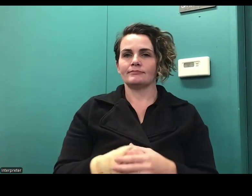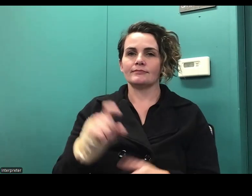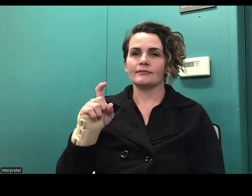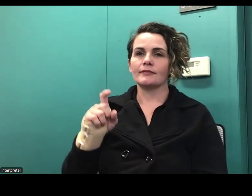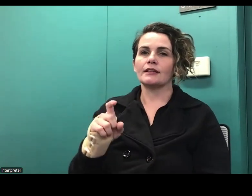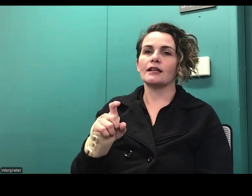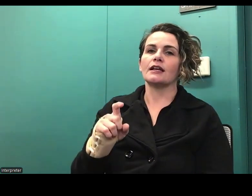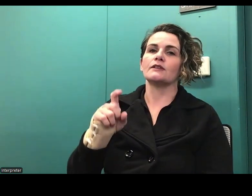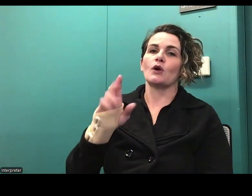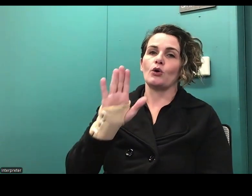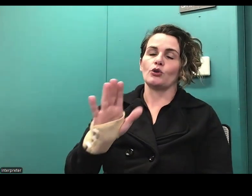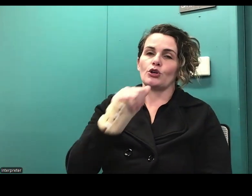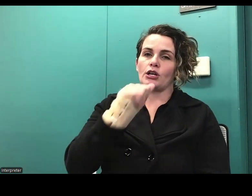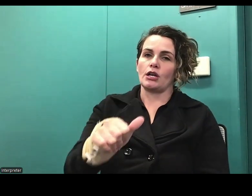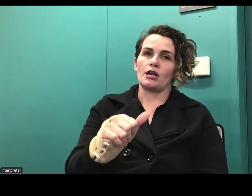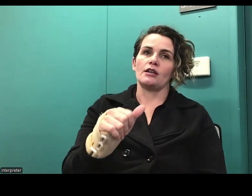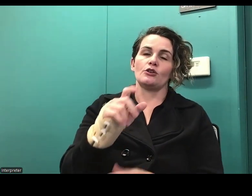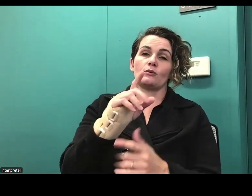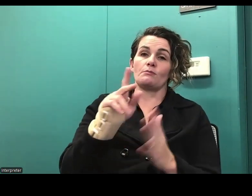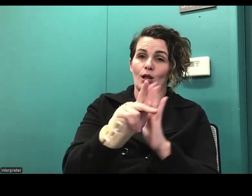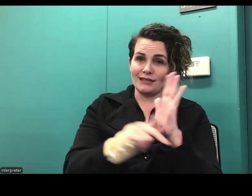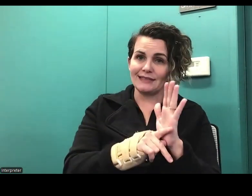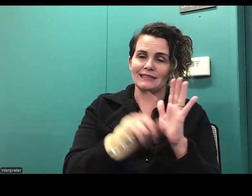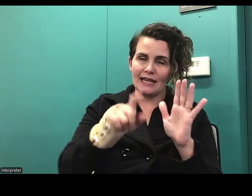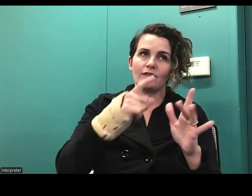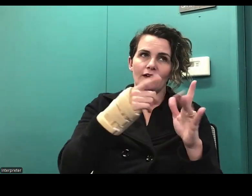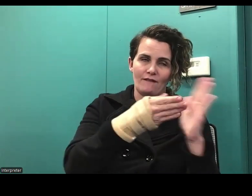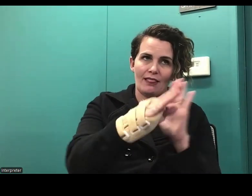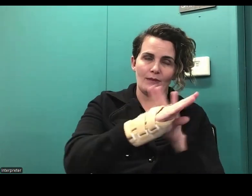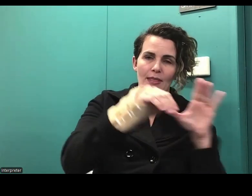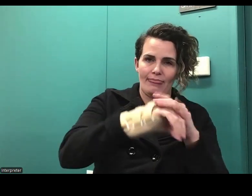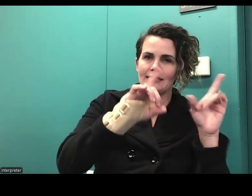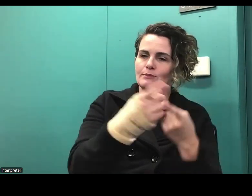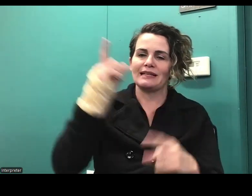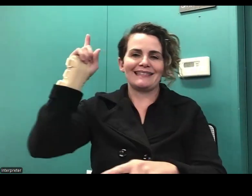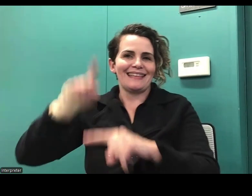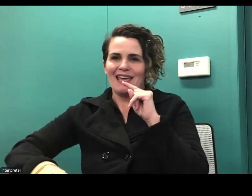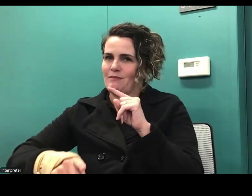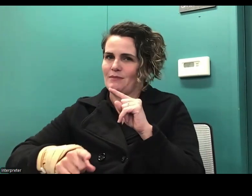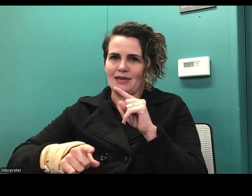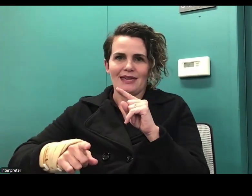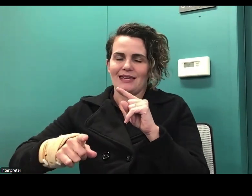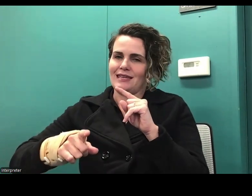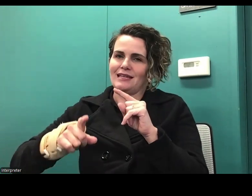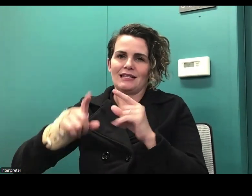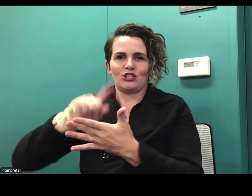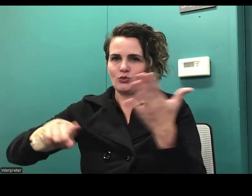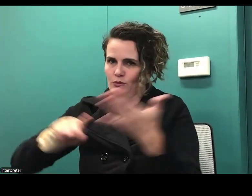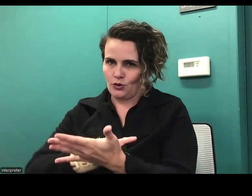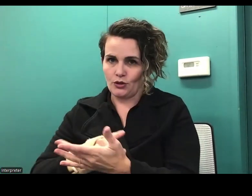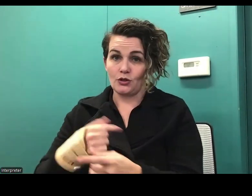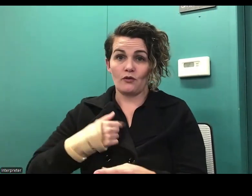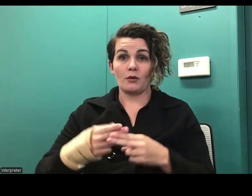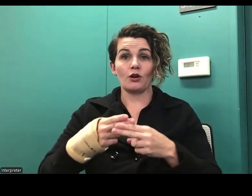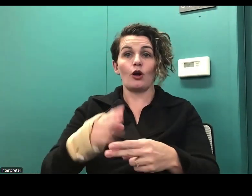non-discriminatory. So if I'm going to call you something, I'm going to call you